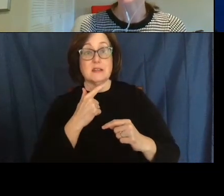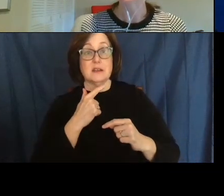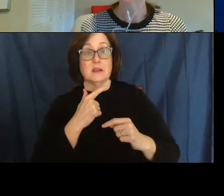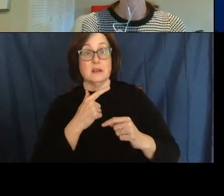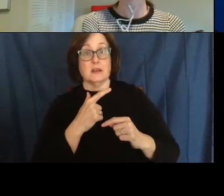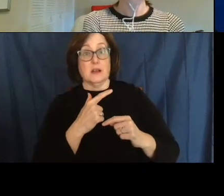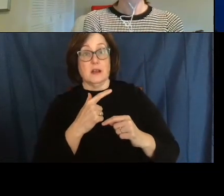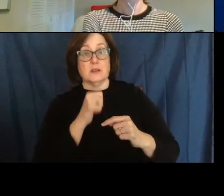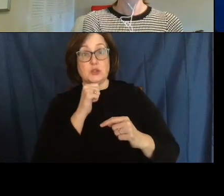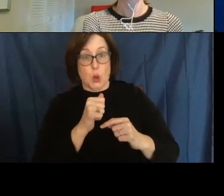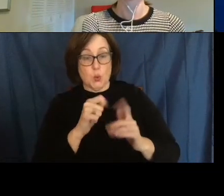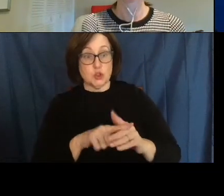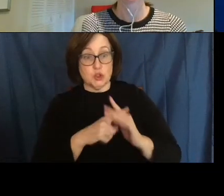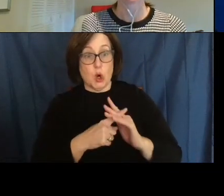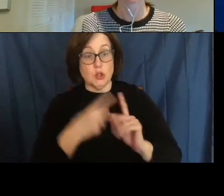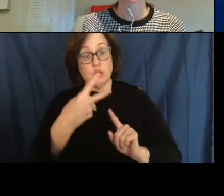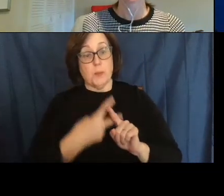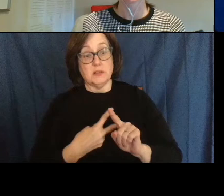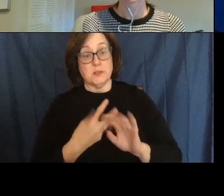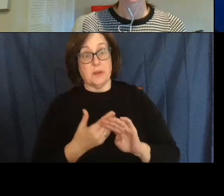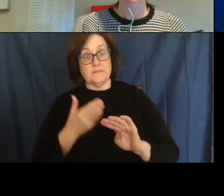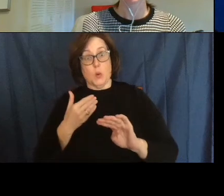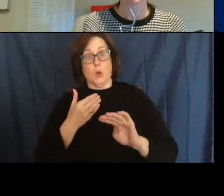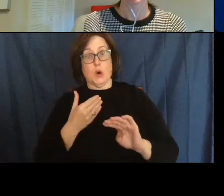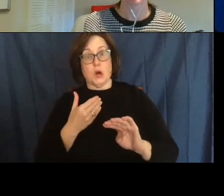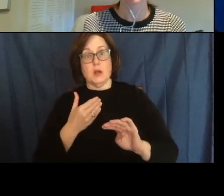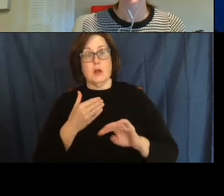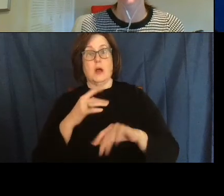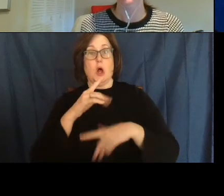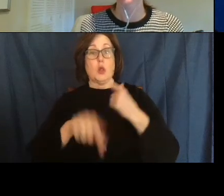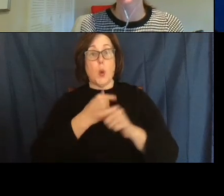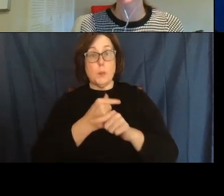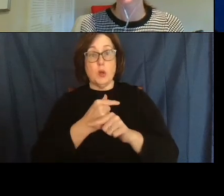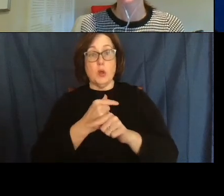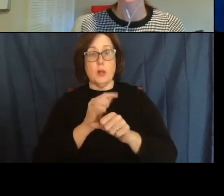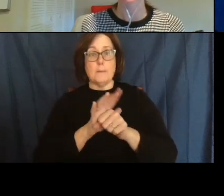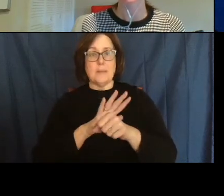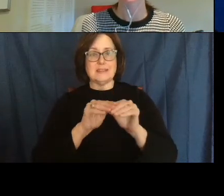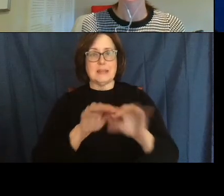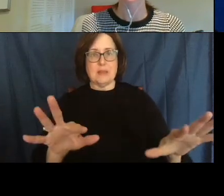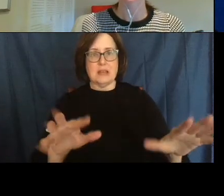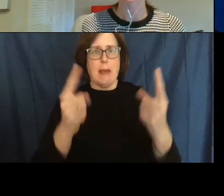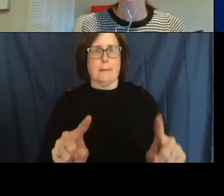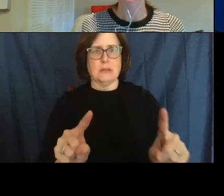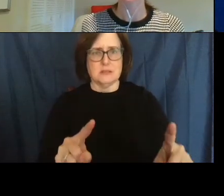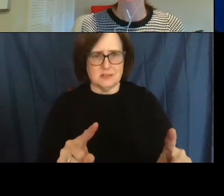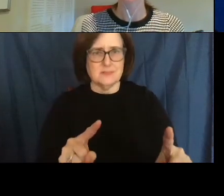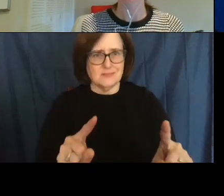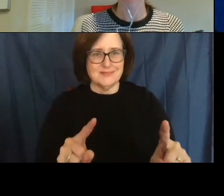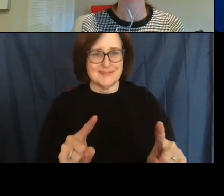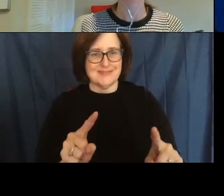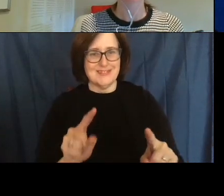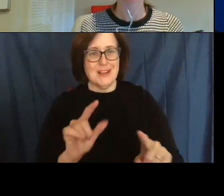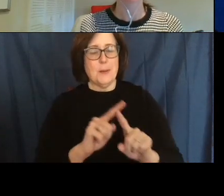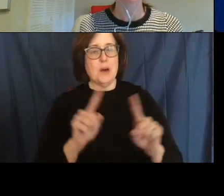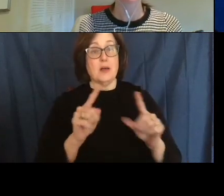global pandemic, because that has been the hardest thing about Code Jumper. But, I think for the American Printing House for the Blind, some